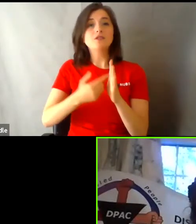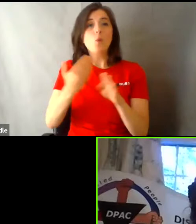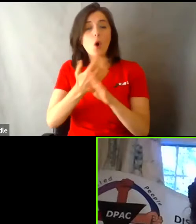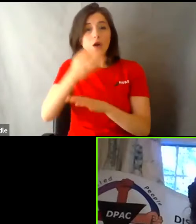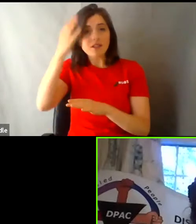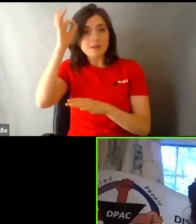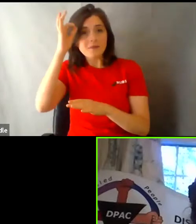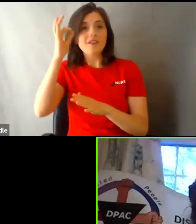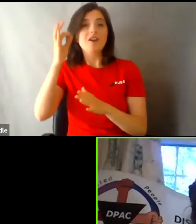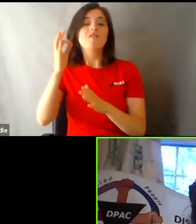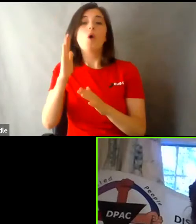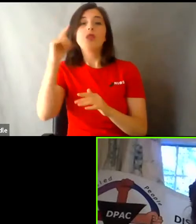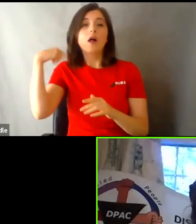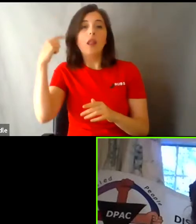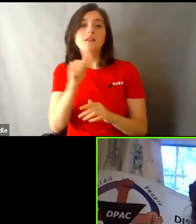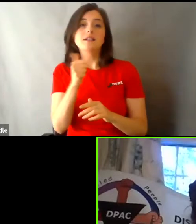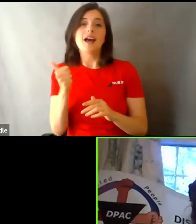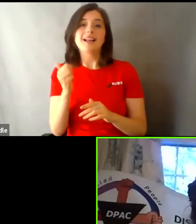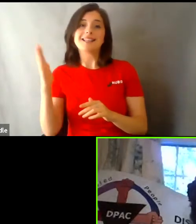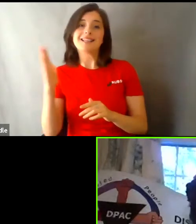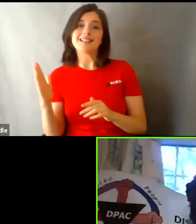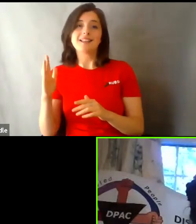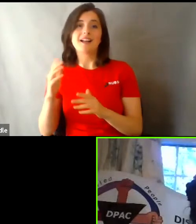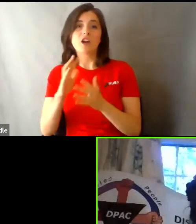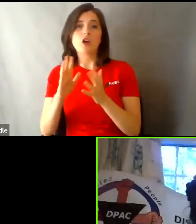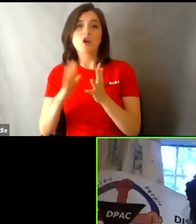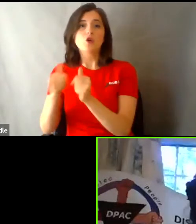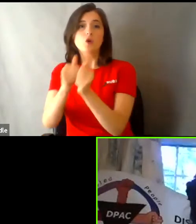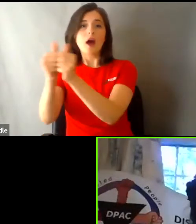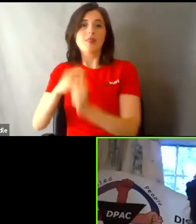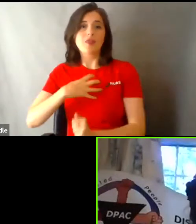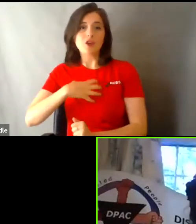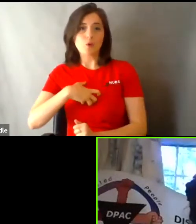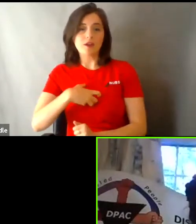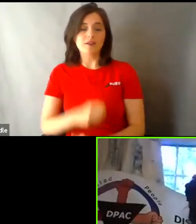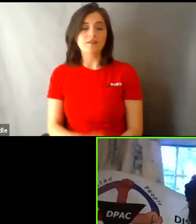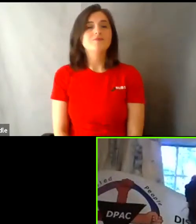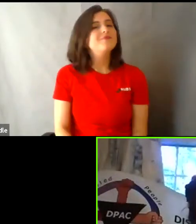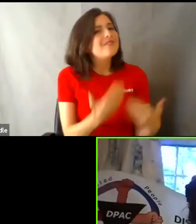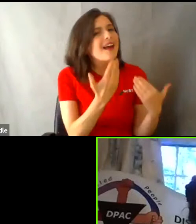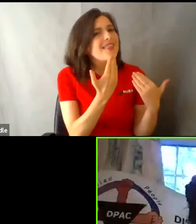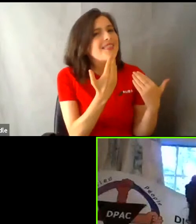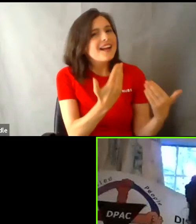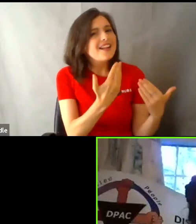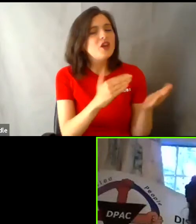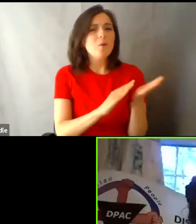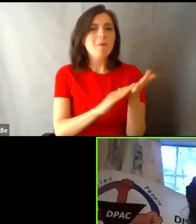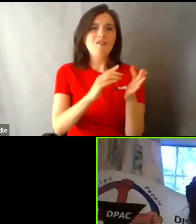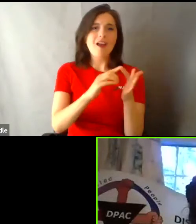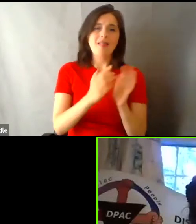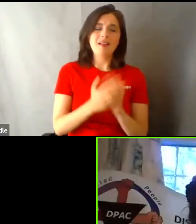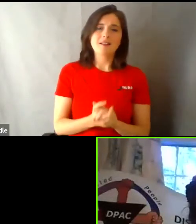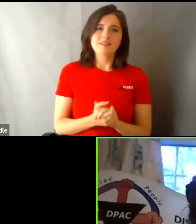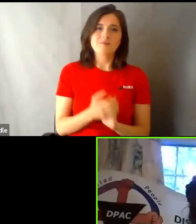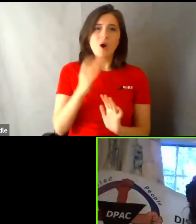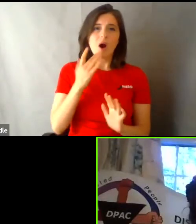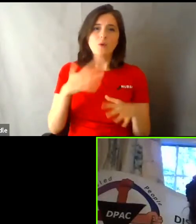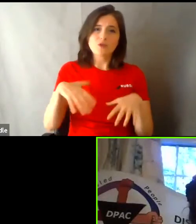Unite. Over to you, Mark. Okay, thanks for that, Mary Ellen. I just want to start